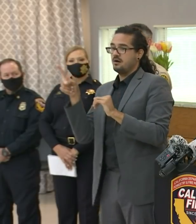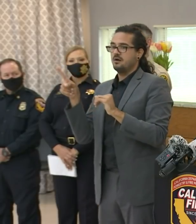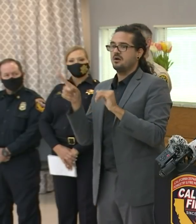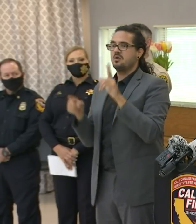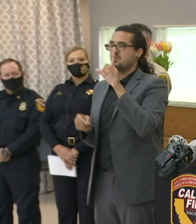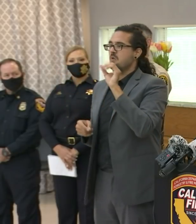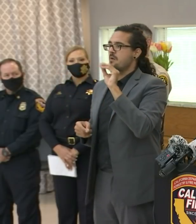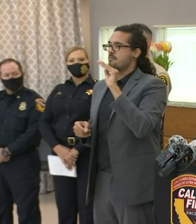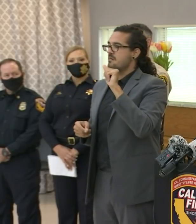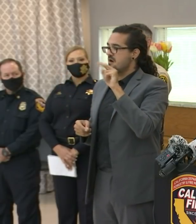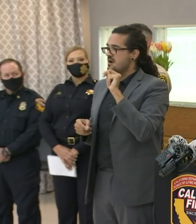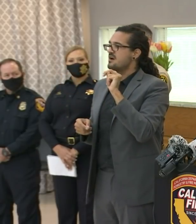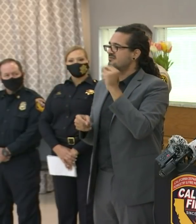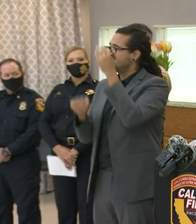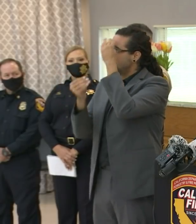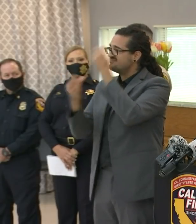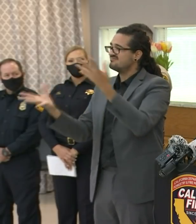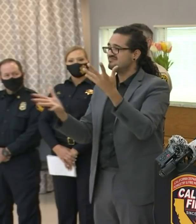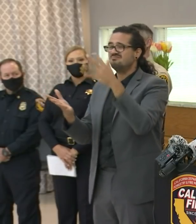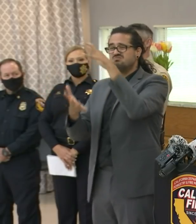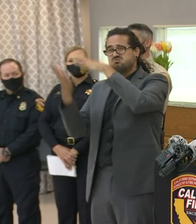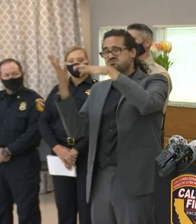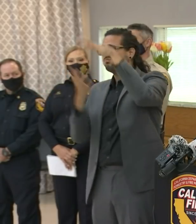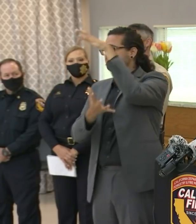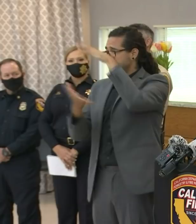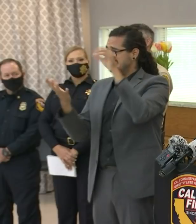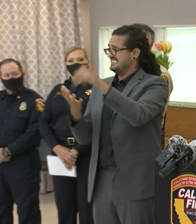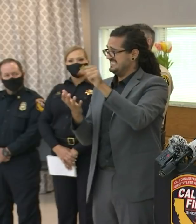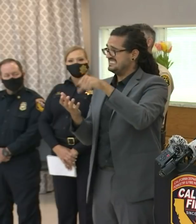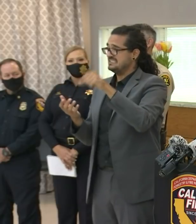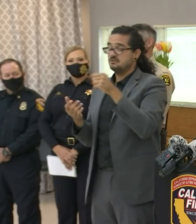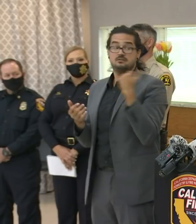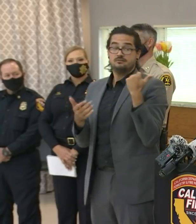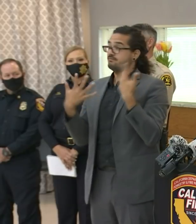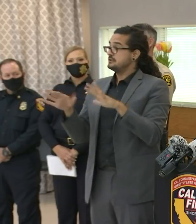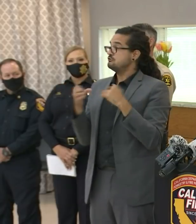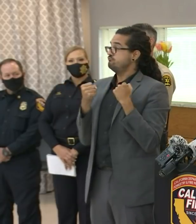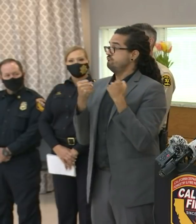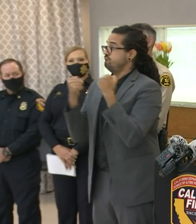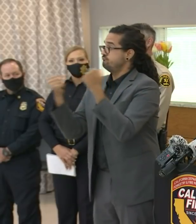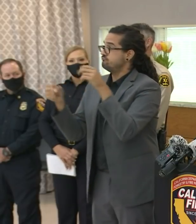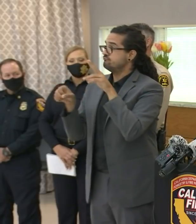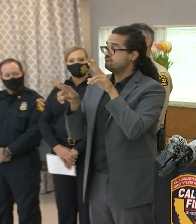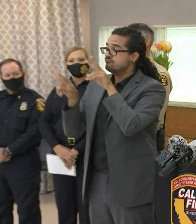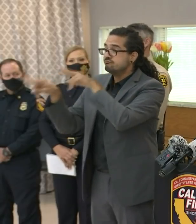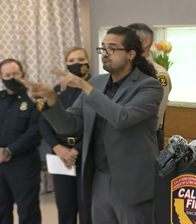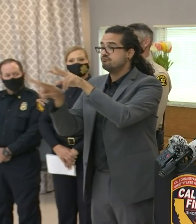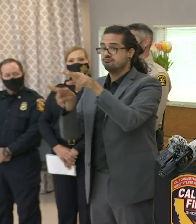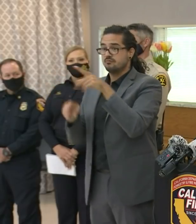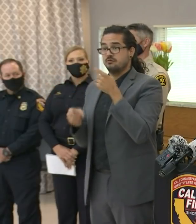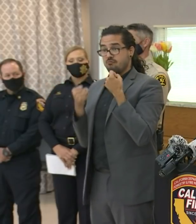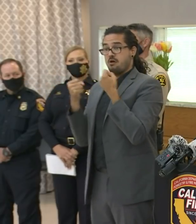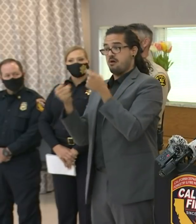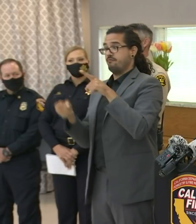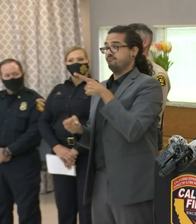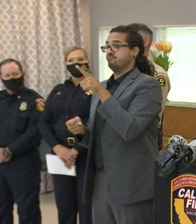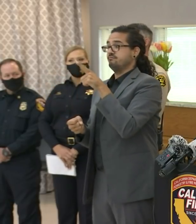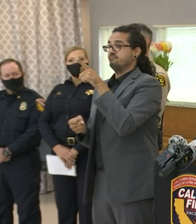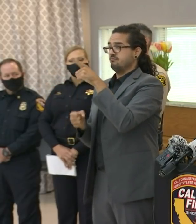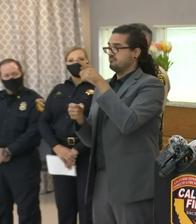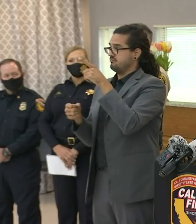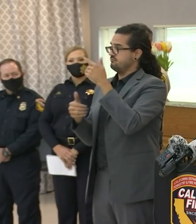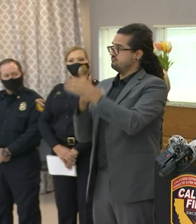able to travel deep towards the fire lane of the fire, and it's quite a way. It's pretty much hung up on the